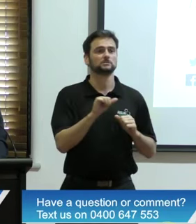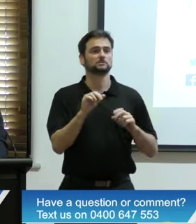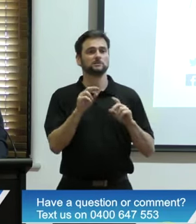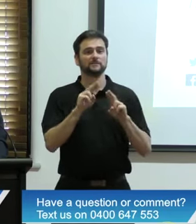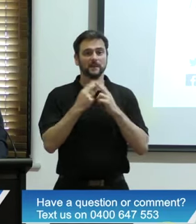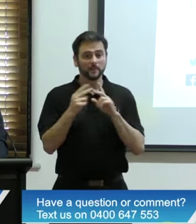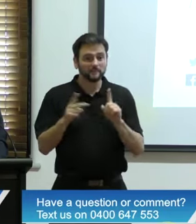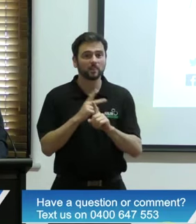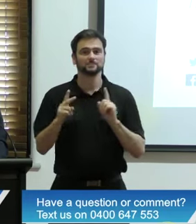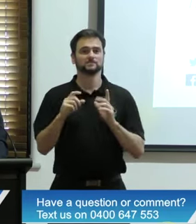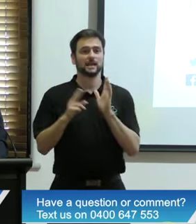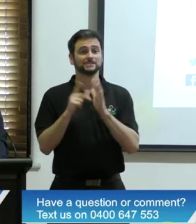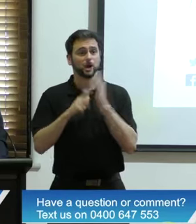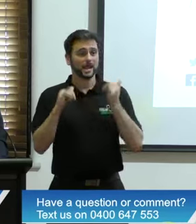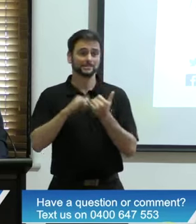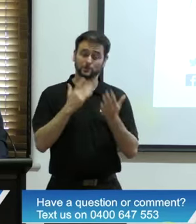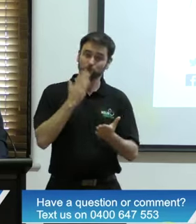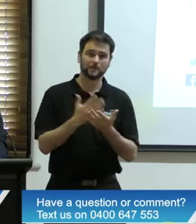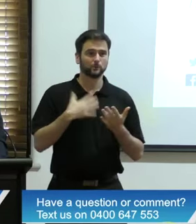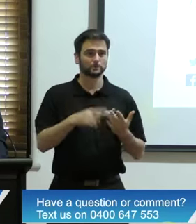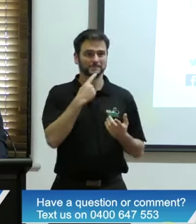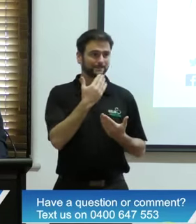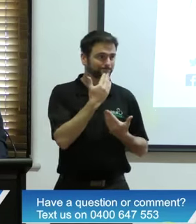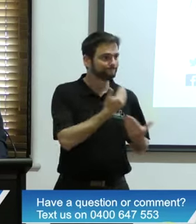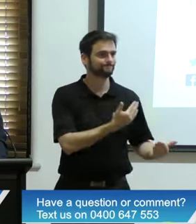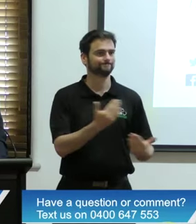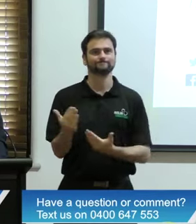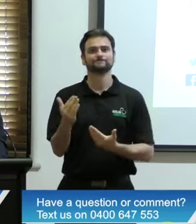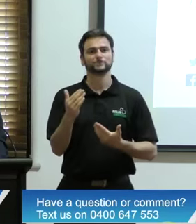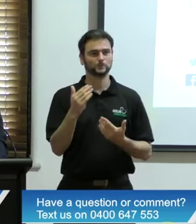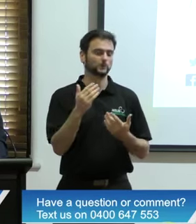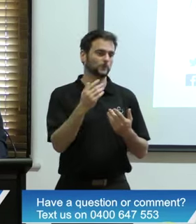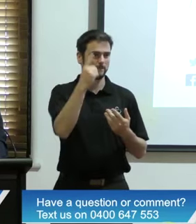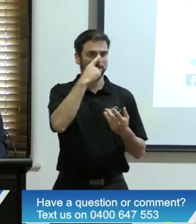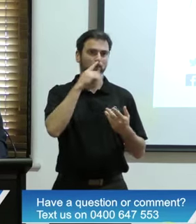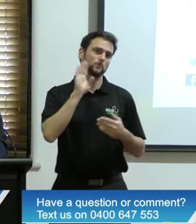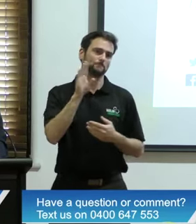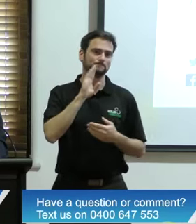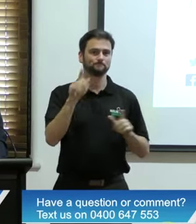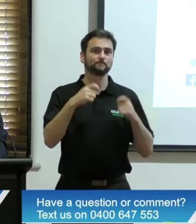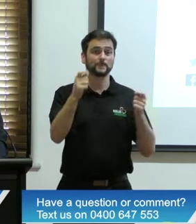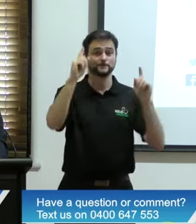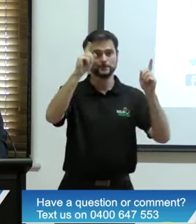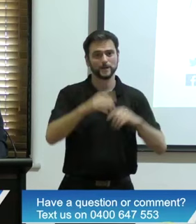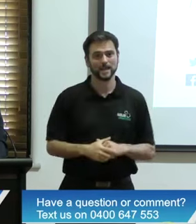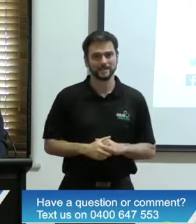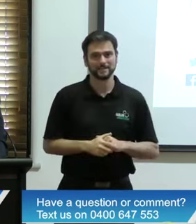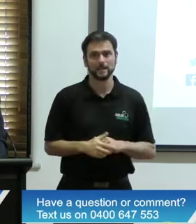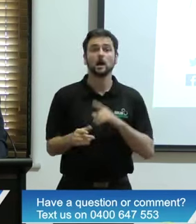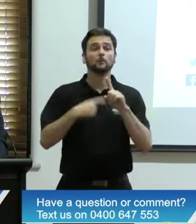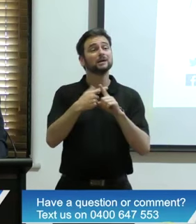want to thank everyone for their presentations today. And also want to thank the